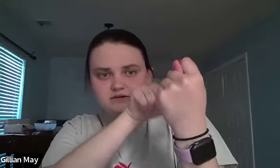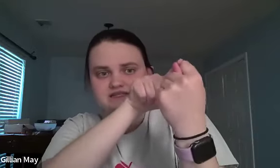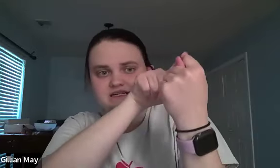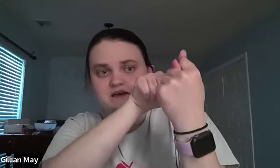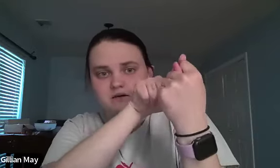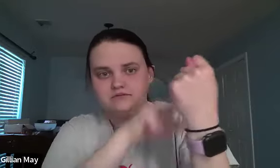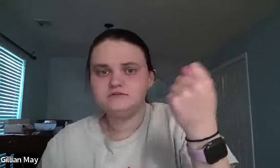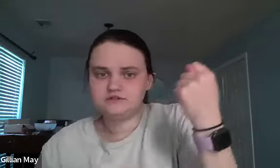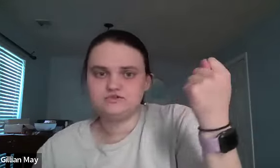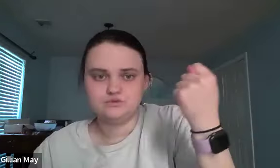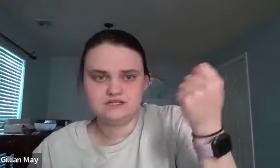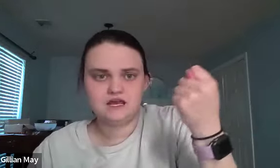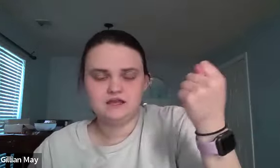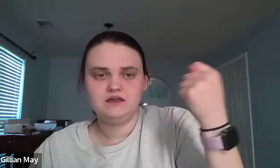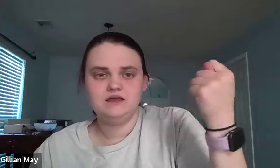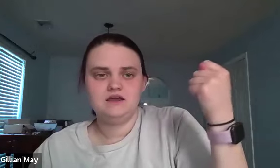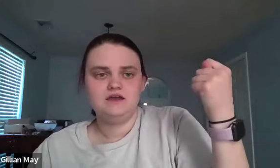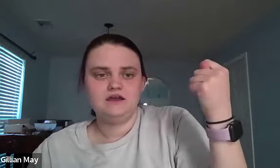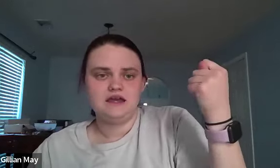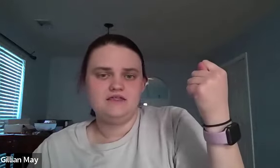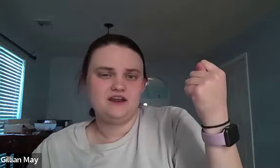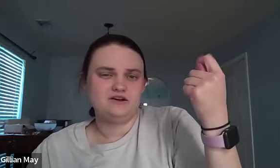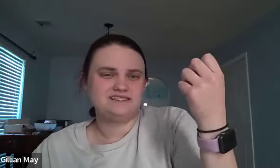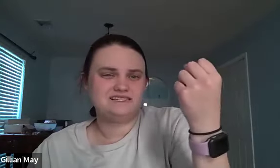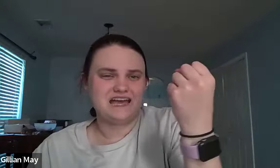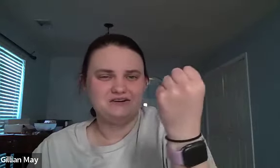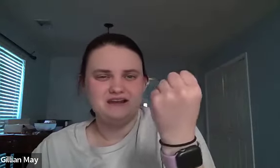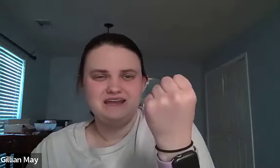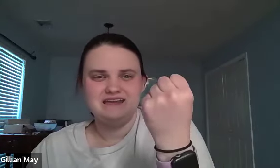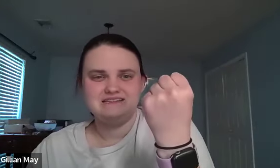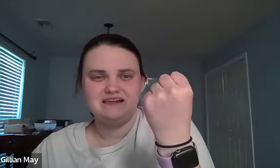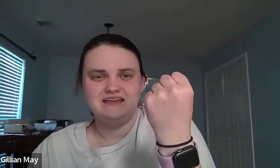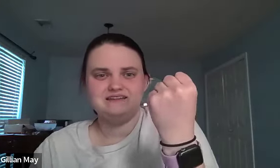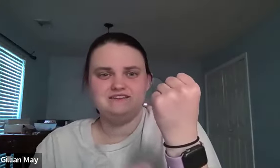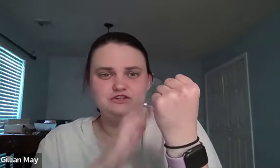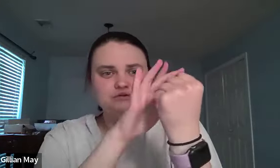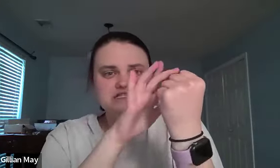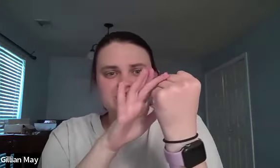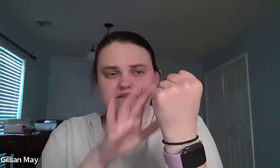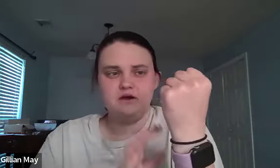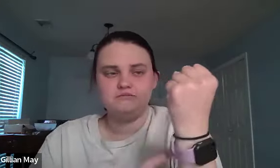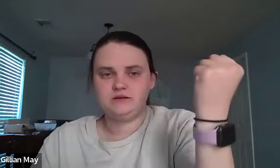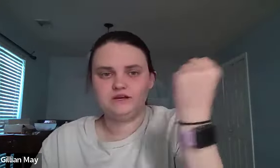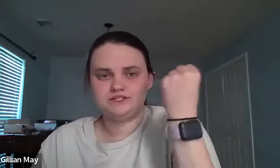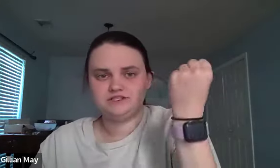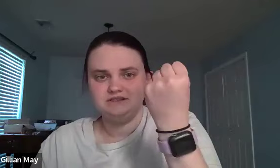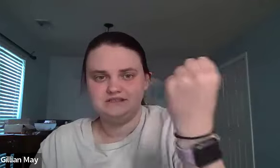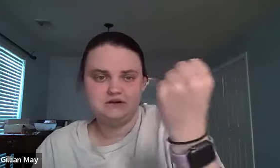know, it sticks up. So Tuesday. And then our Saturday is like, you don't see any thumb pretty much.